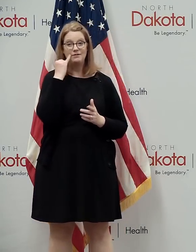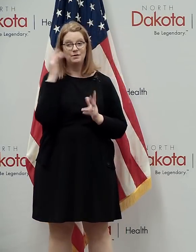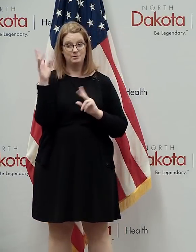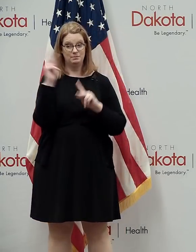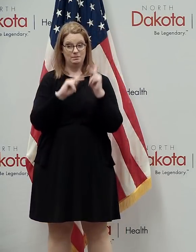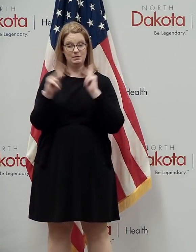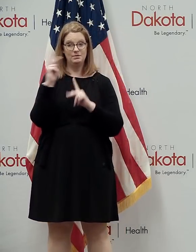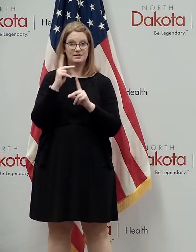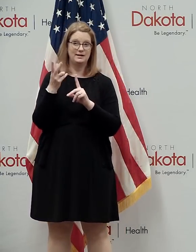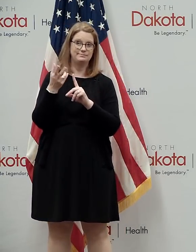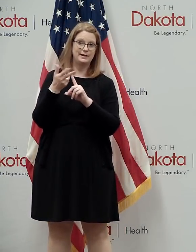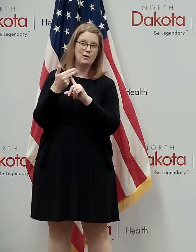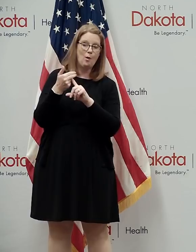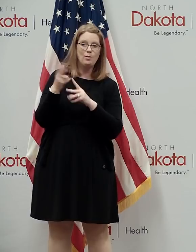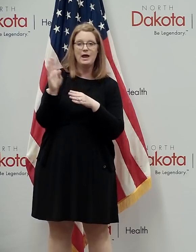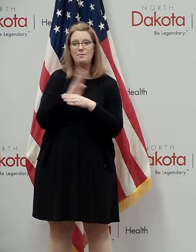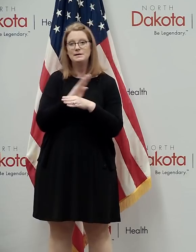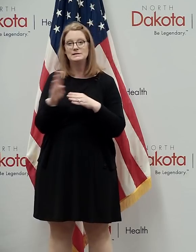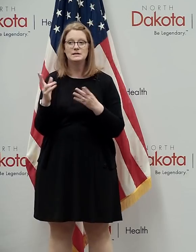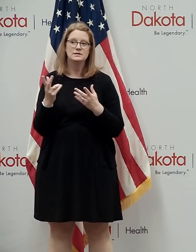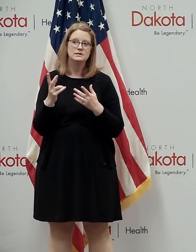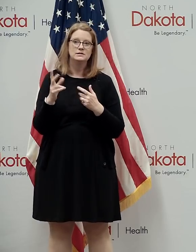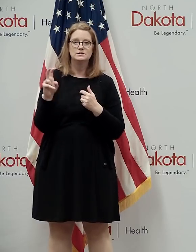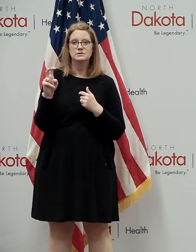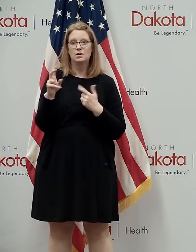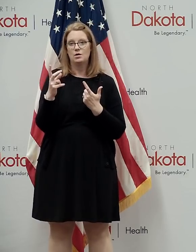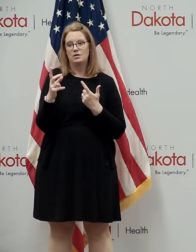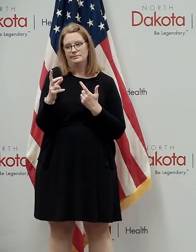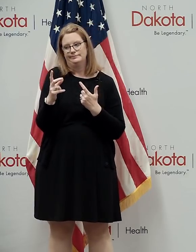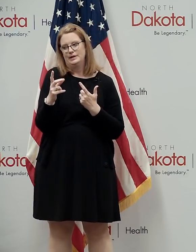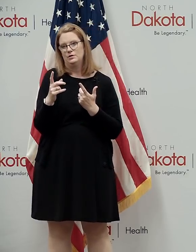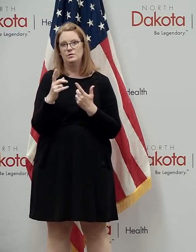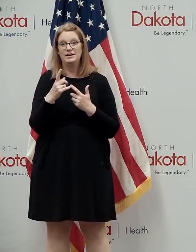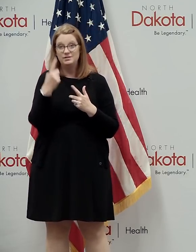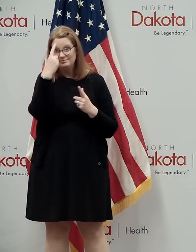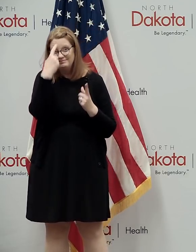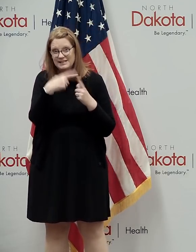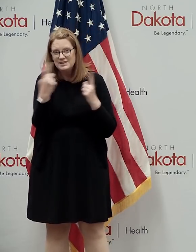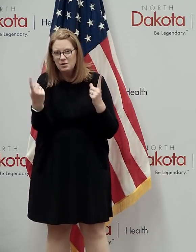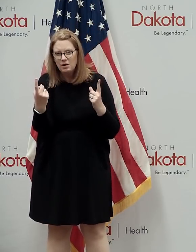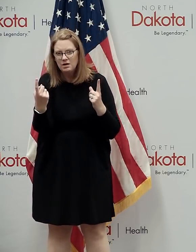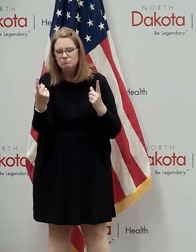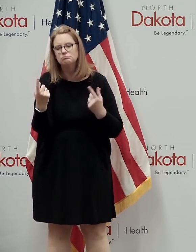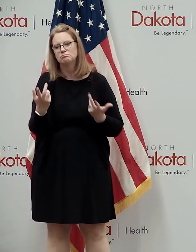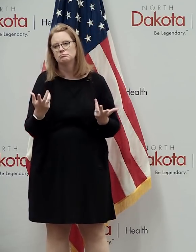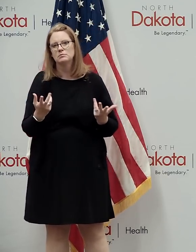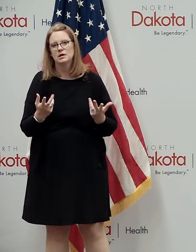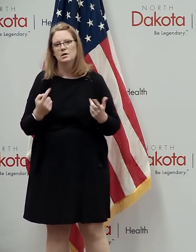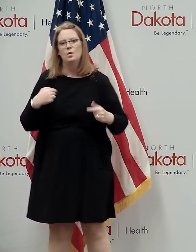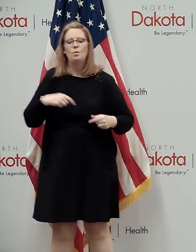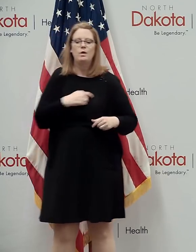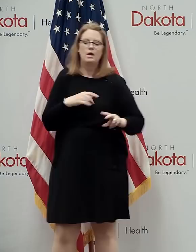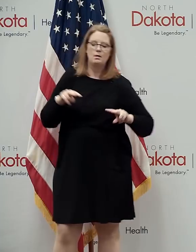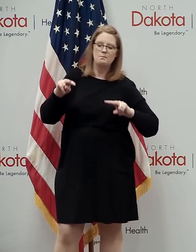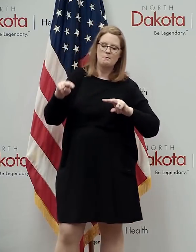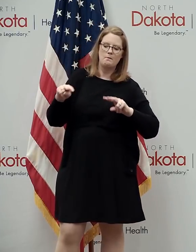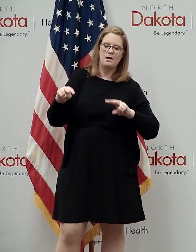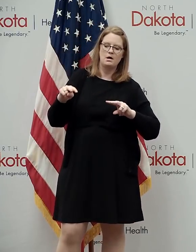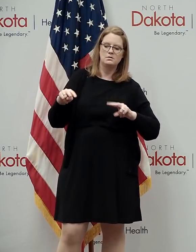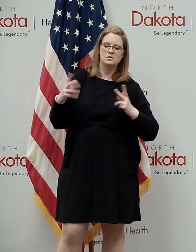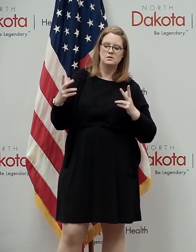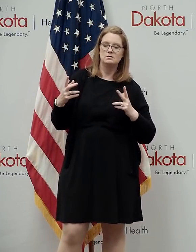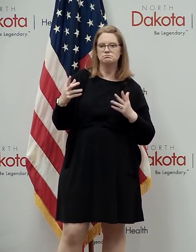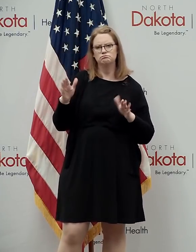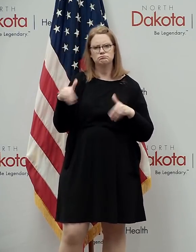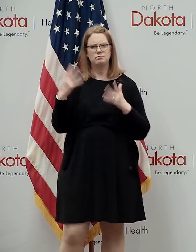businesses, the tourist businesses that are listening, that disagree with that, we're monitoring the situation. We're open to it if people think that